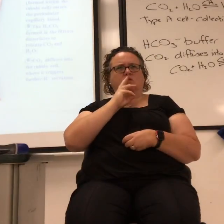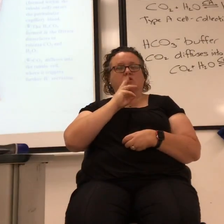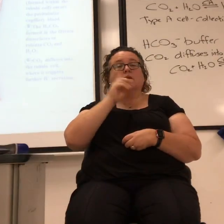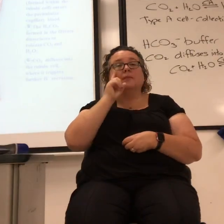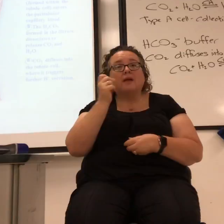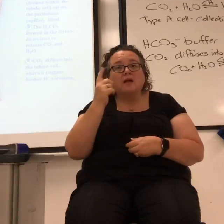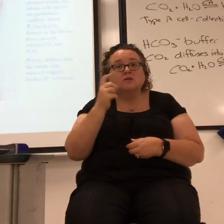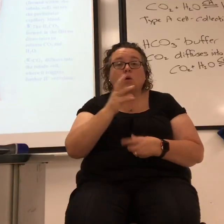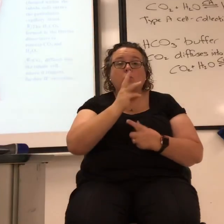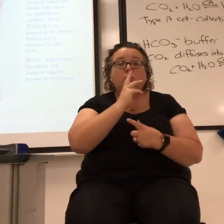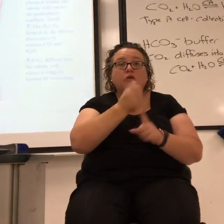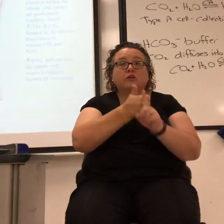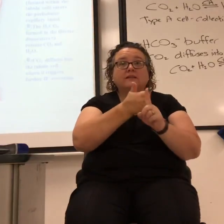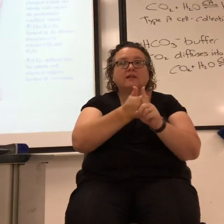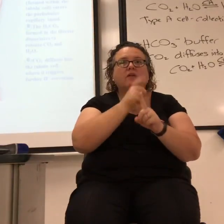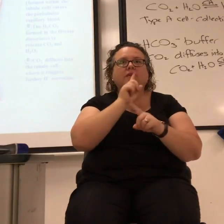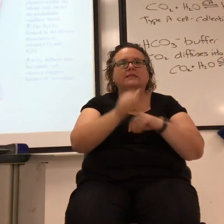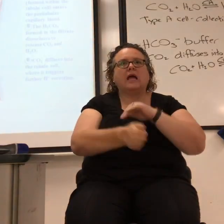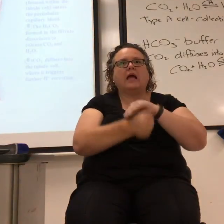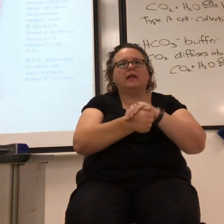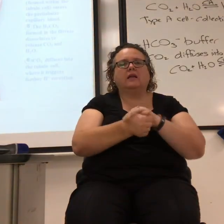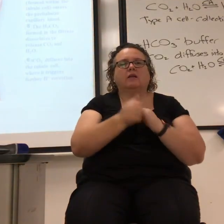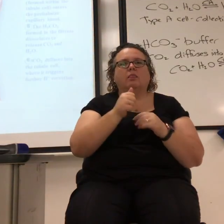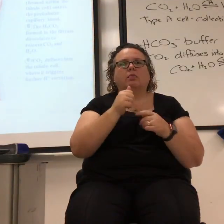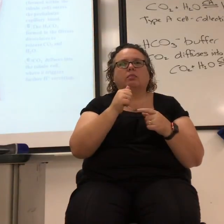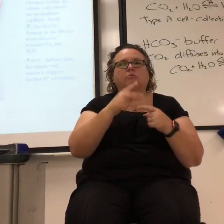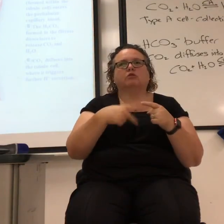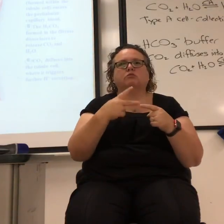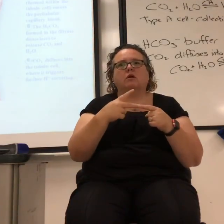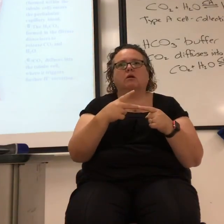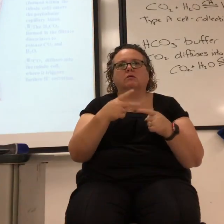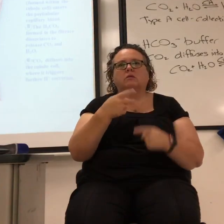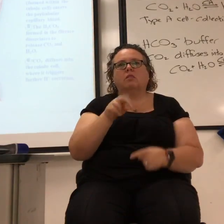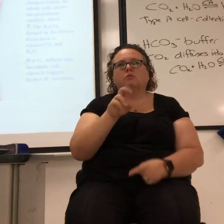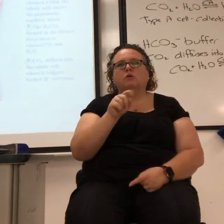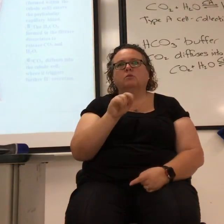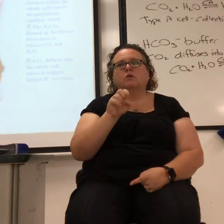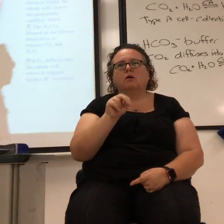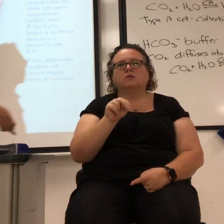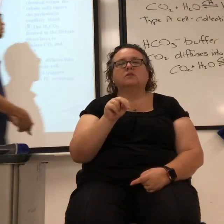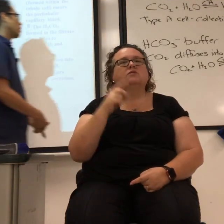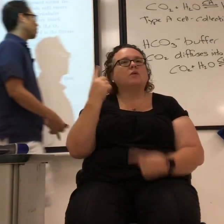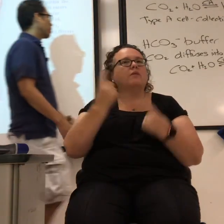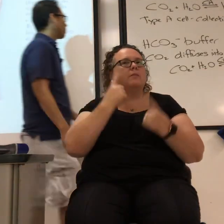water is hiding the proton. Think of water as a hidden proton.